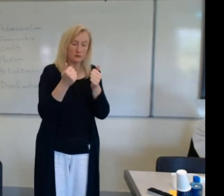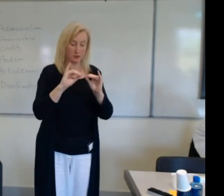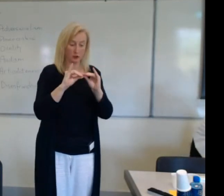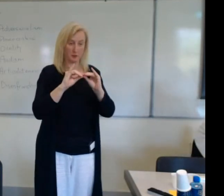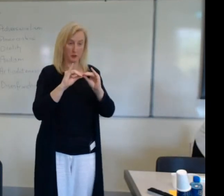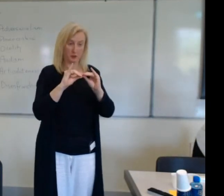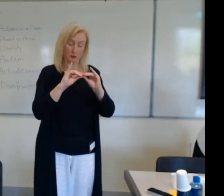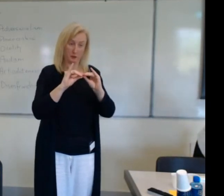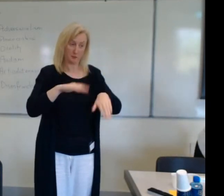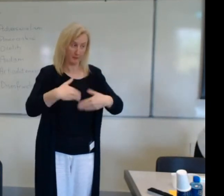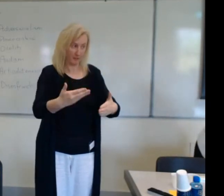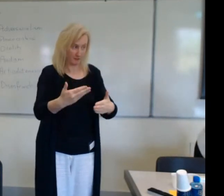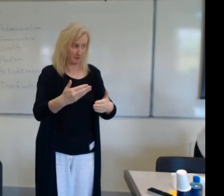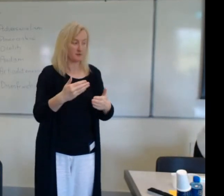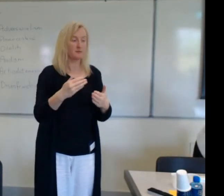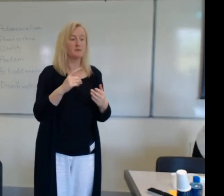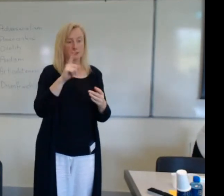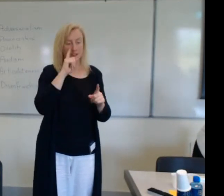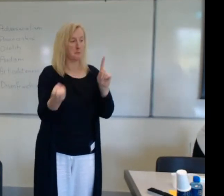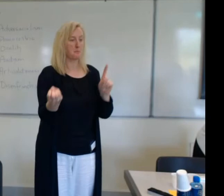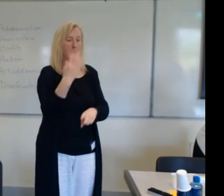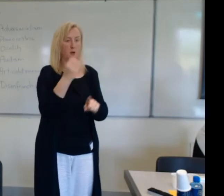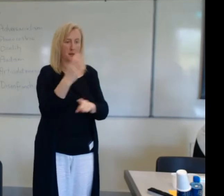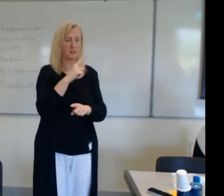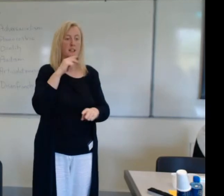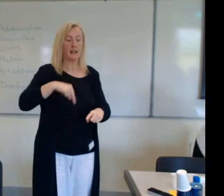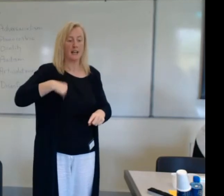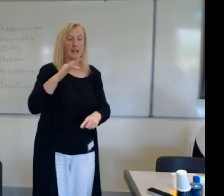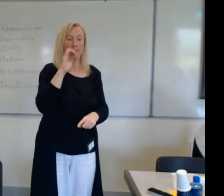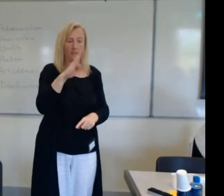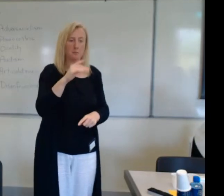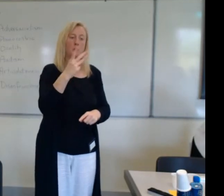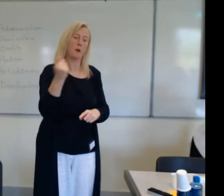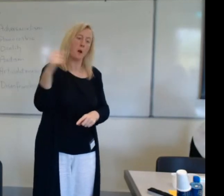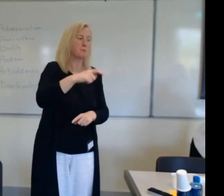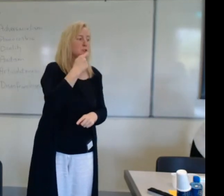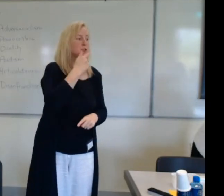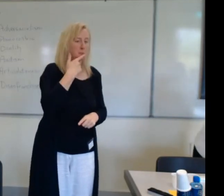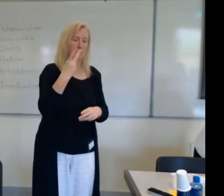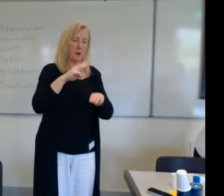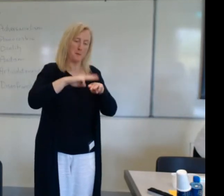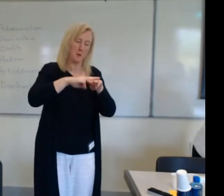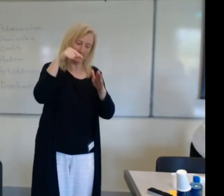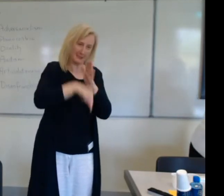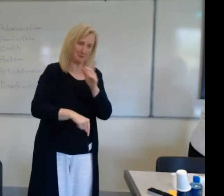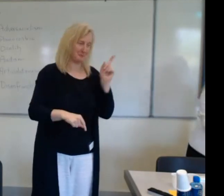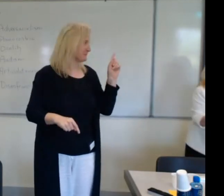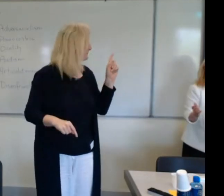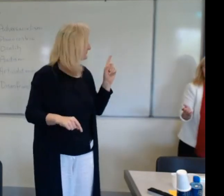research. Can send you the PowerPoint. You're all going to come to Dublin next February, so we can say some more about that then. And then just a little note about the